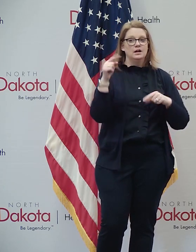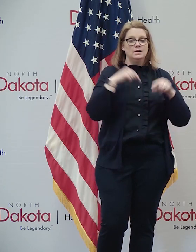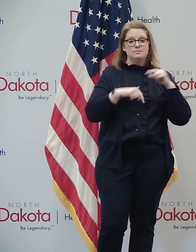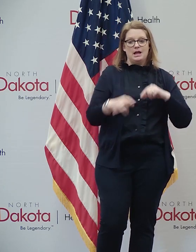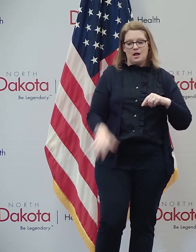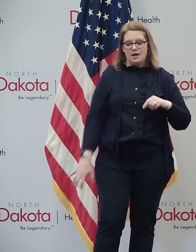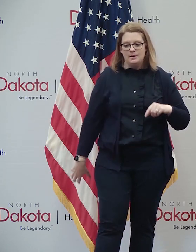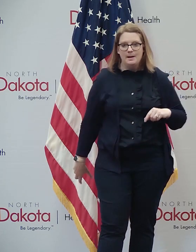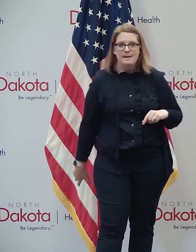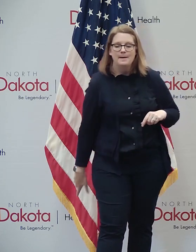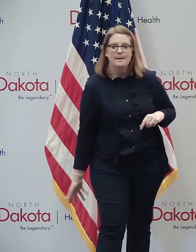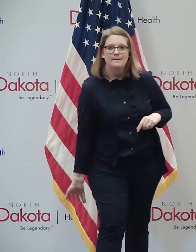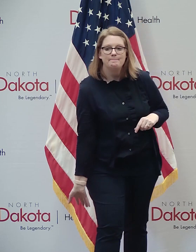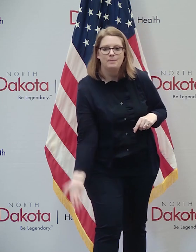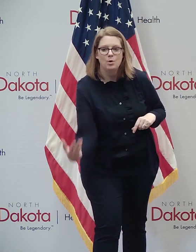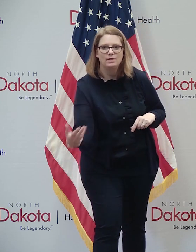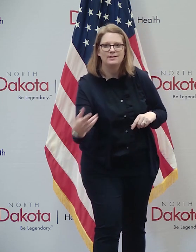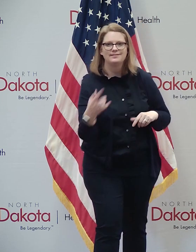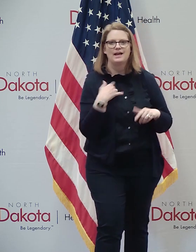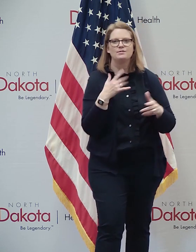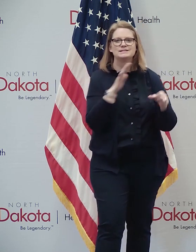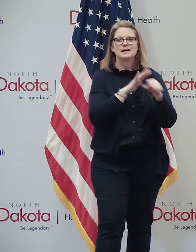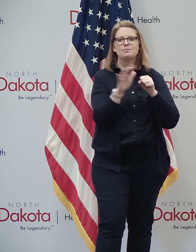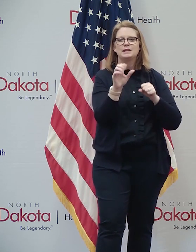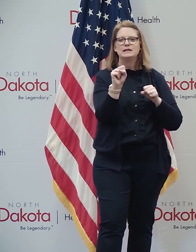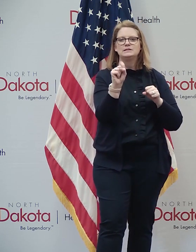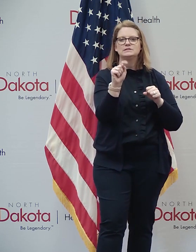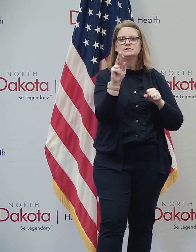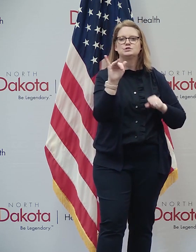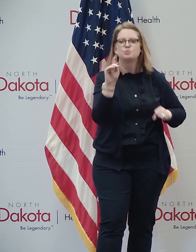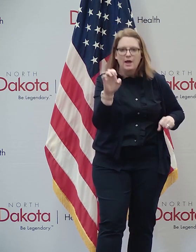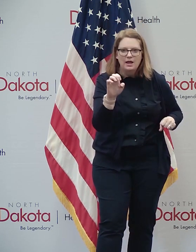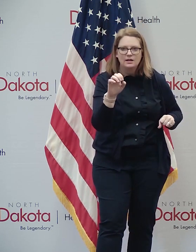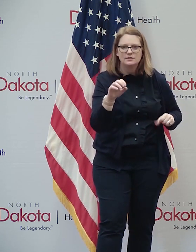on MHA Nation. Thank you.